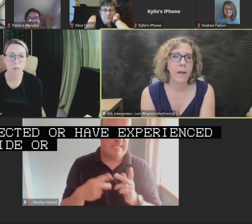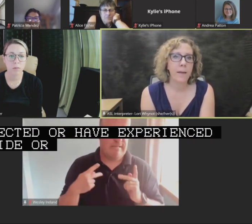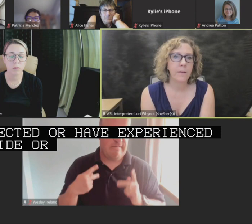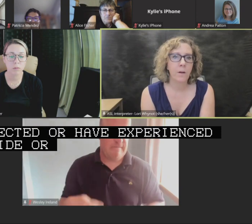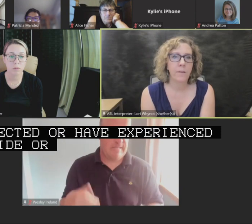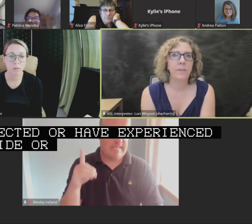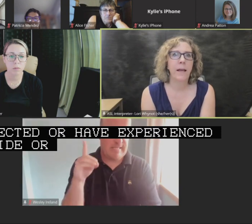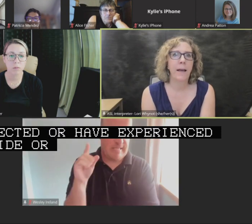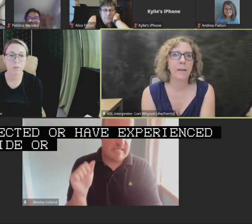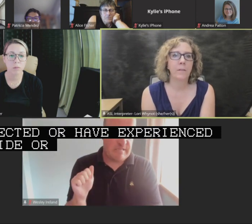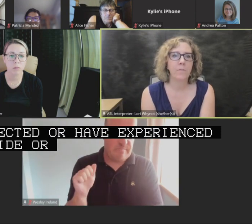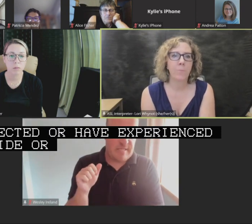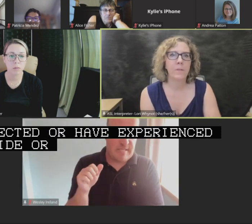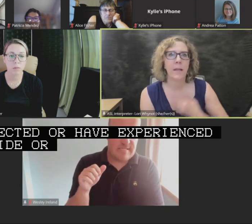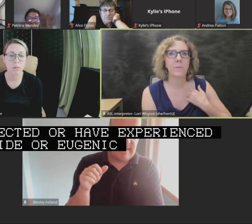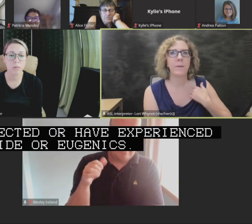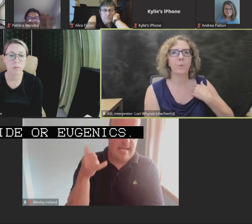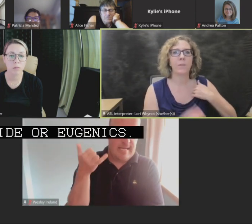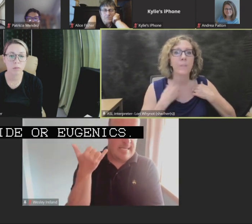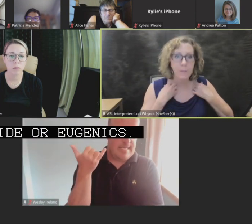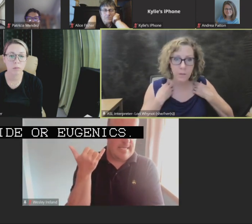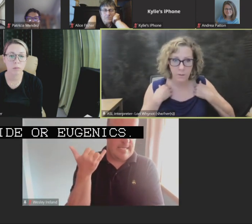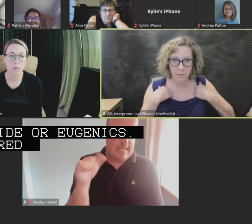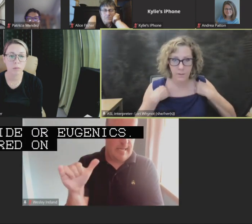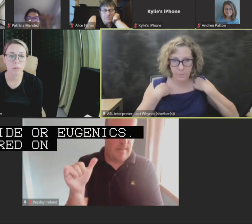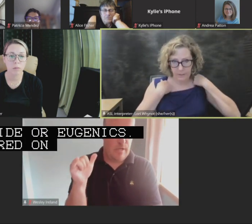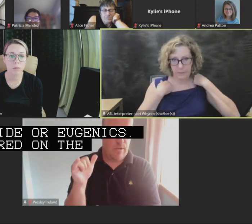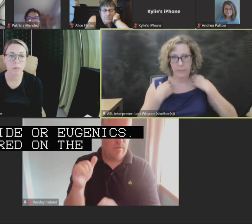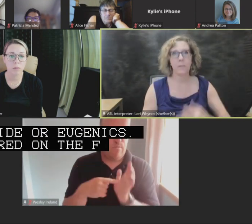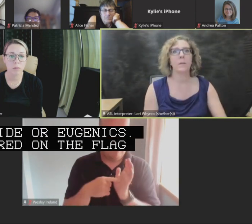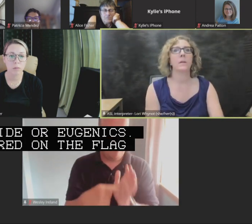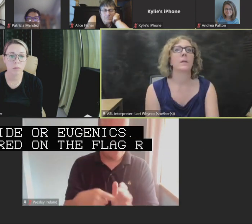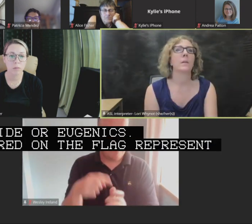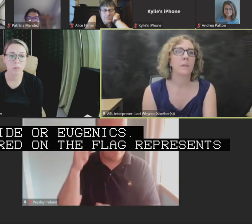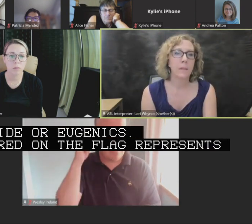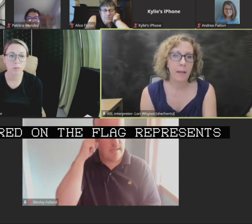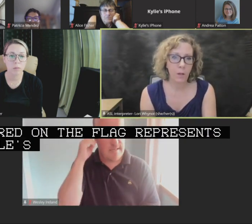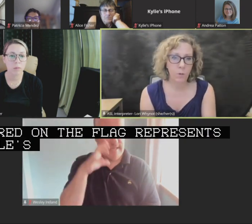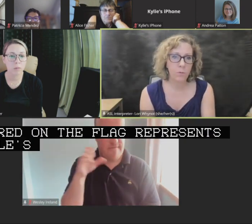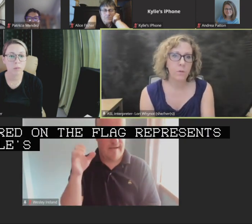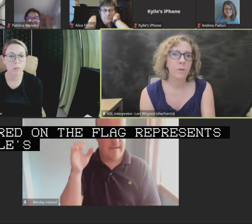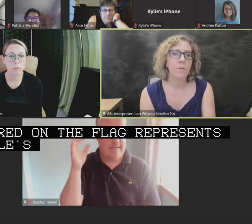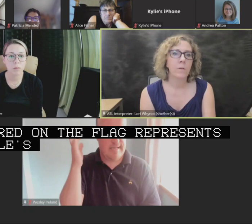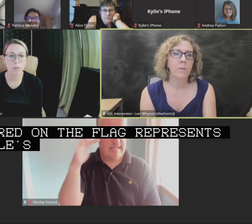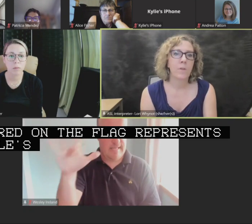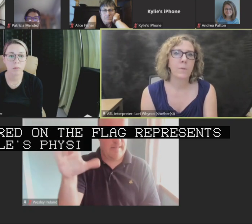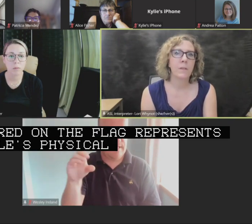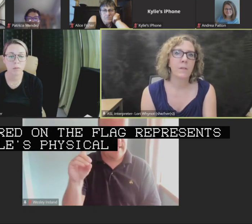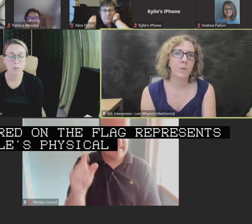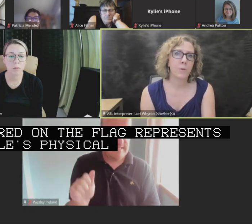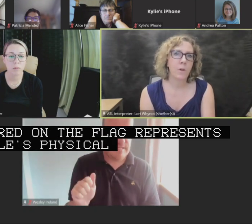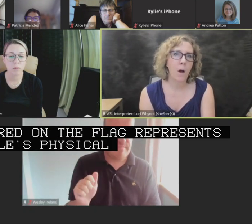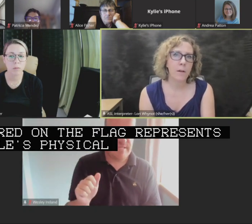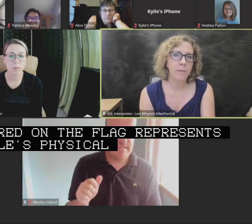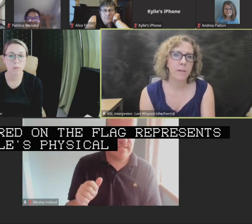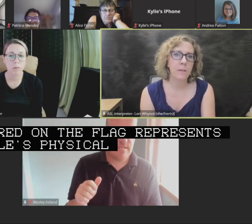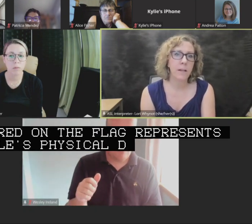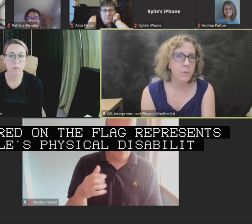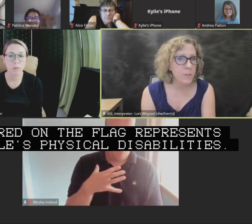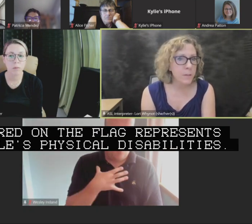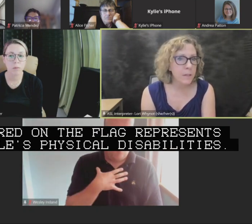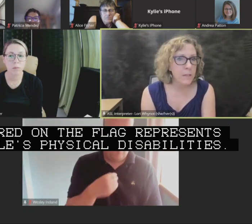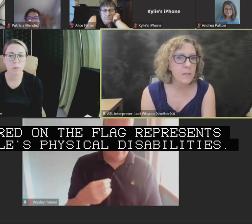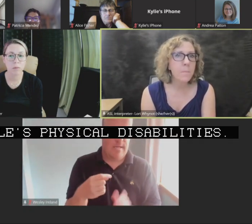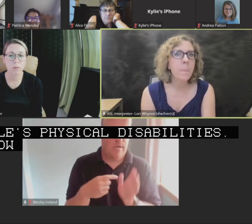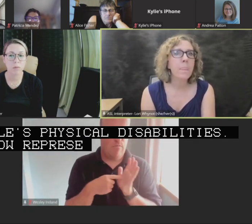The red on the flag represents people with physical disabilities. The yellow represents those with cognitive and